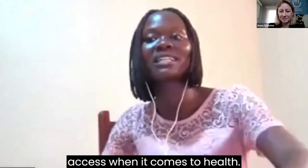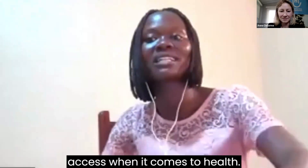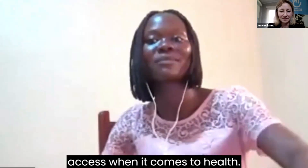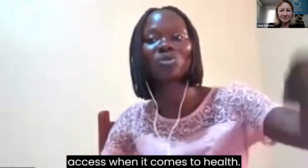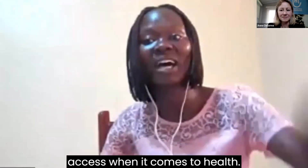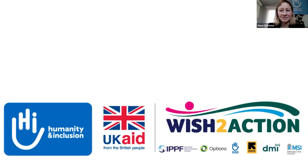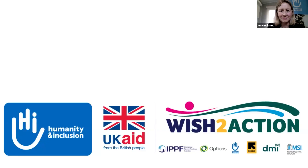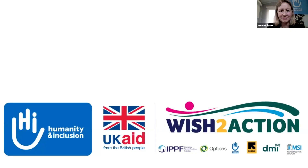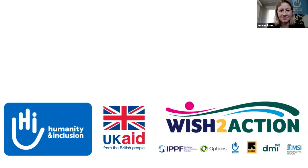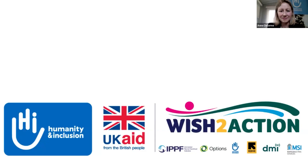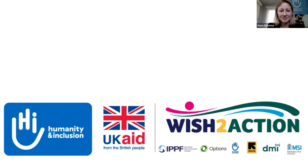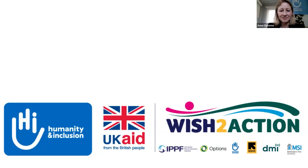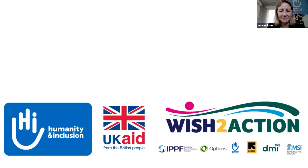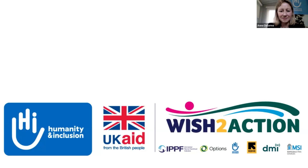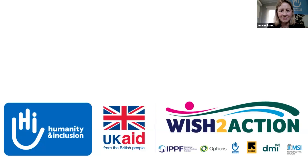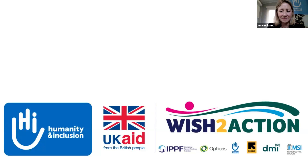it comes to health.